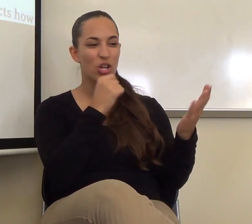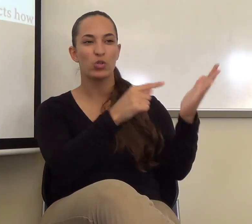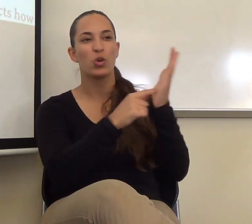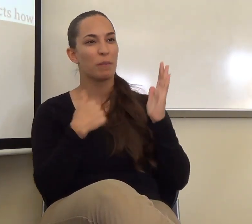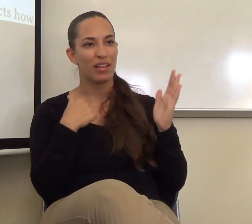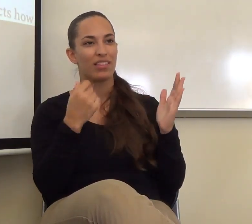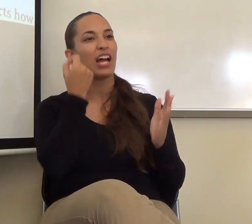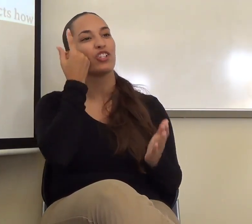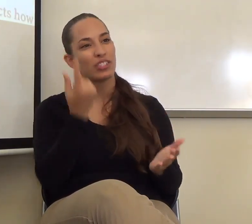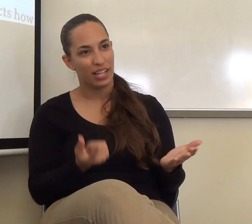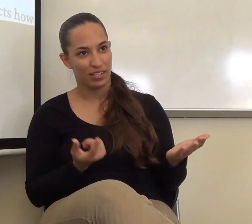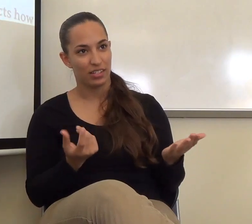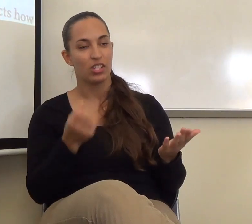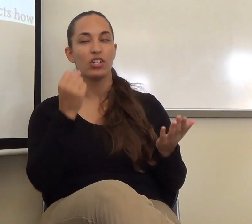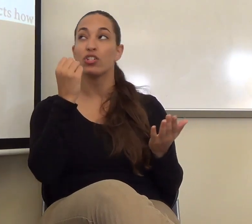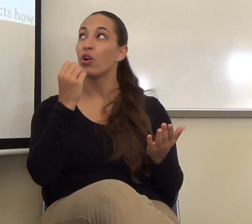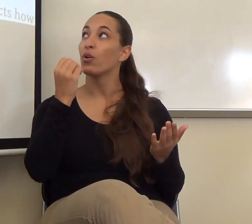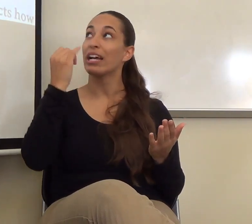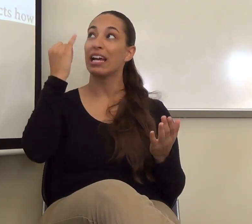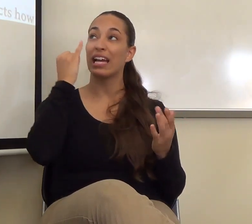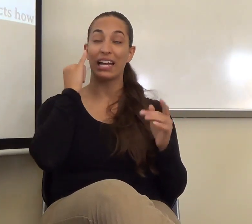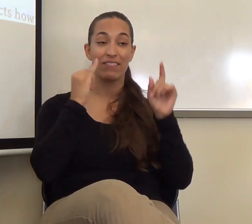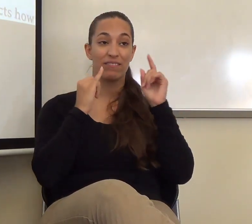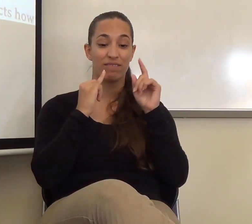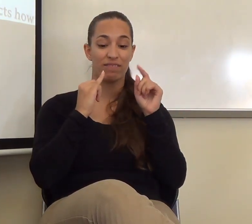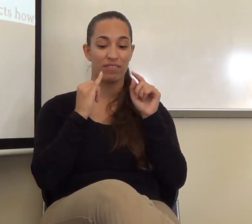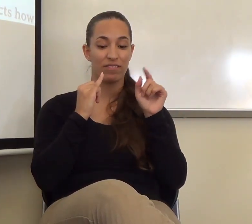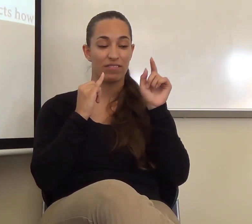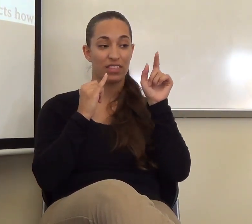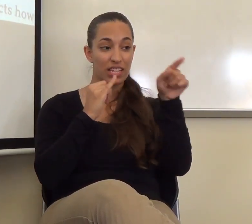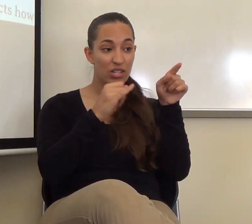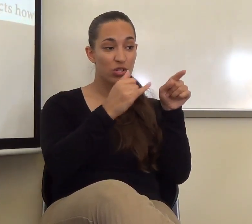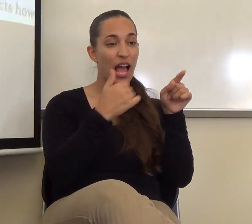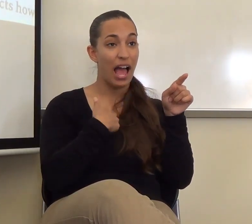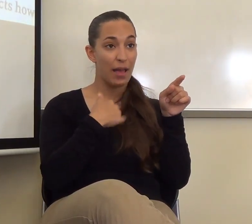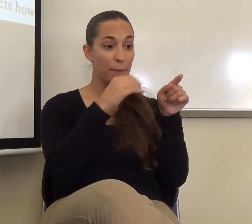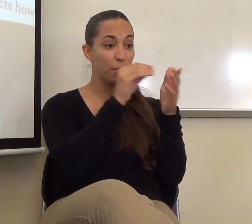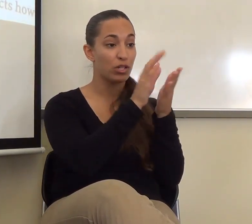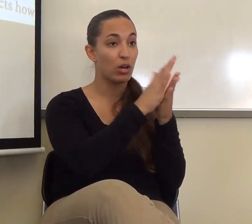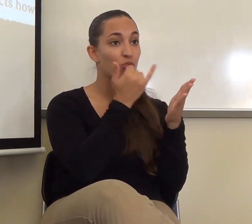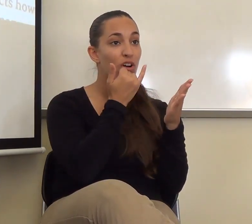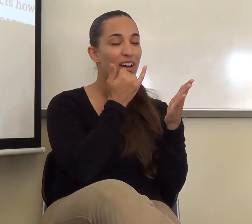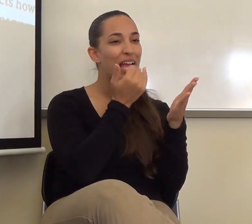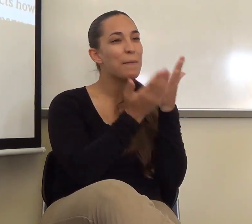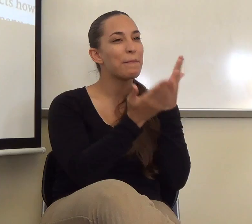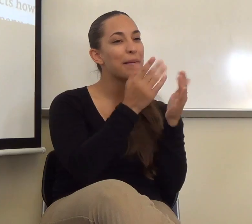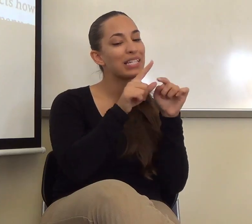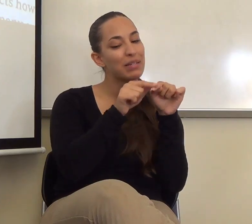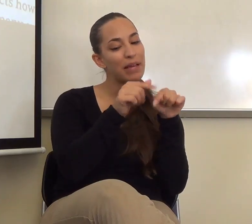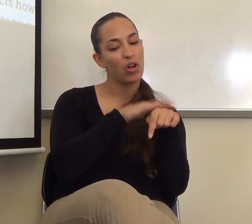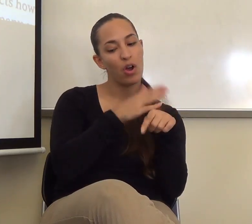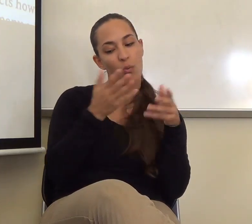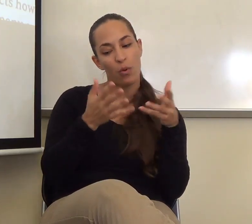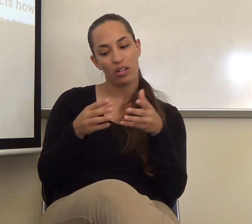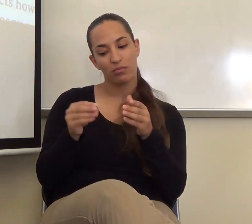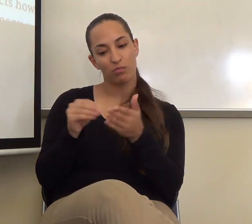the fact that you get this wrong may depend on what you have down here. Because I wrote that